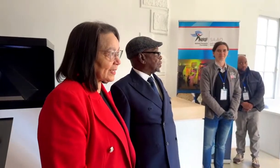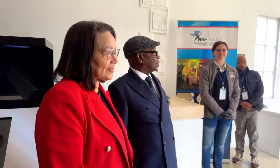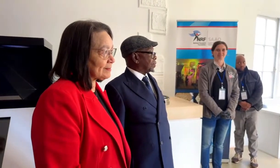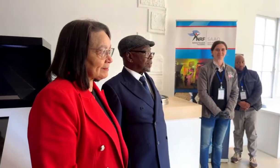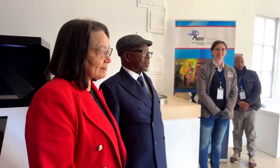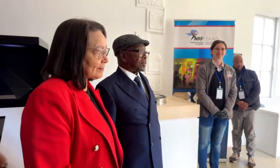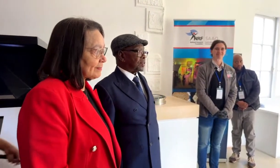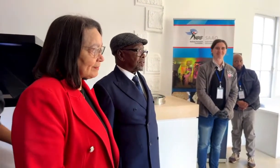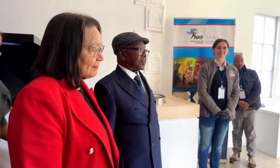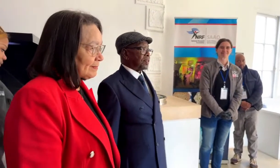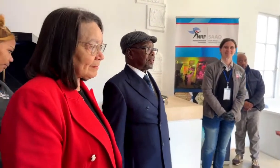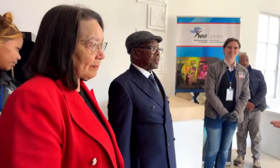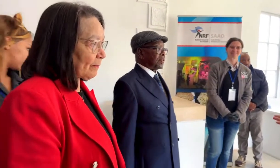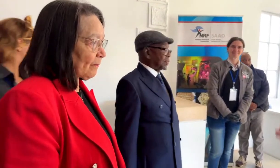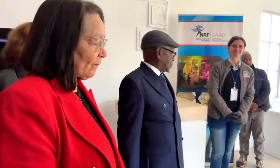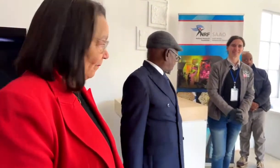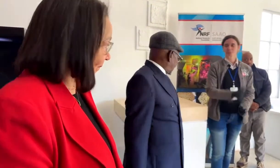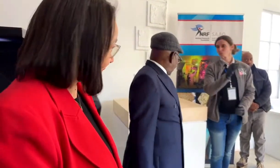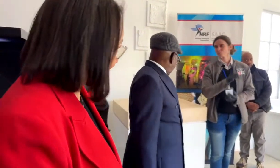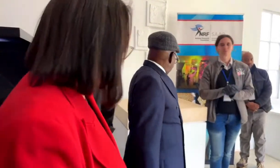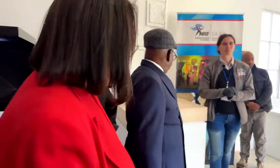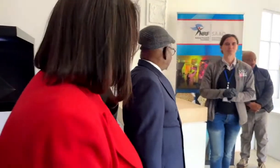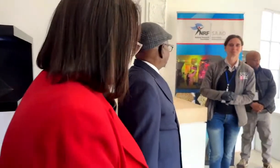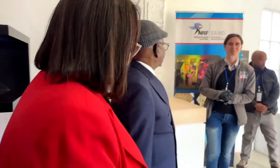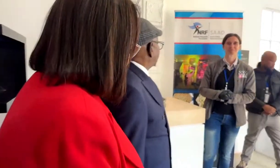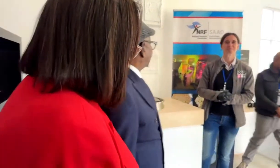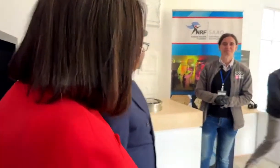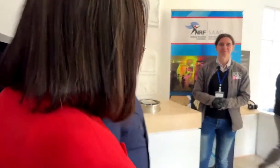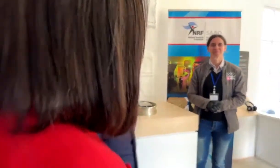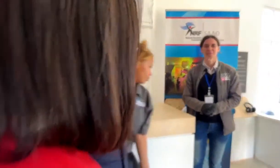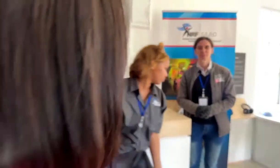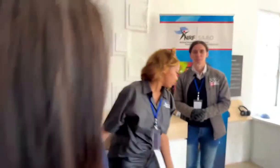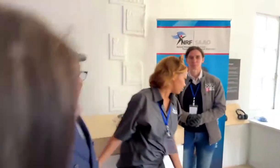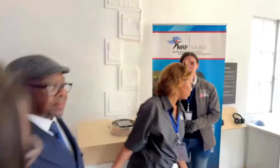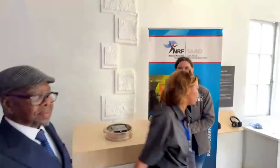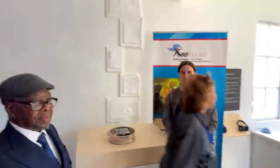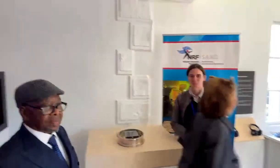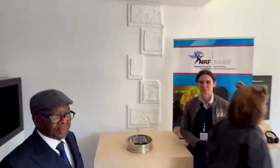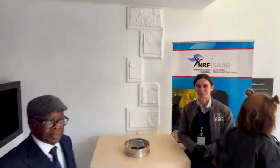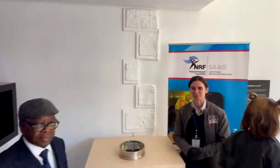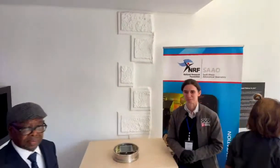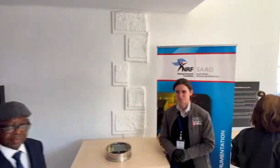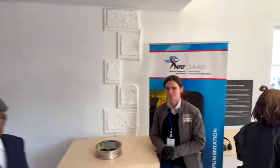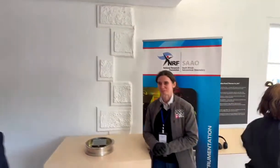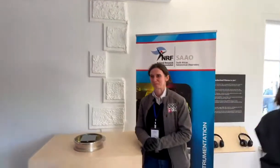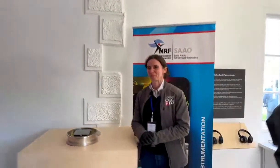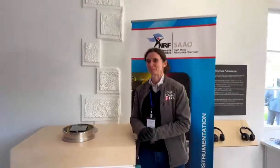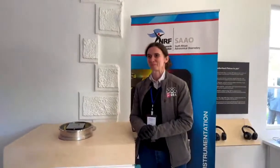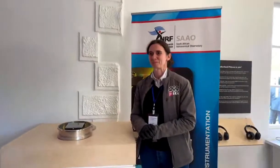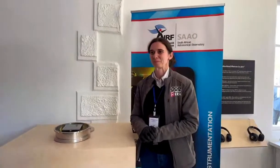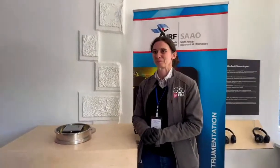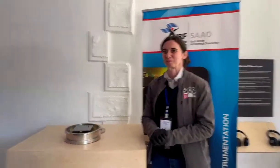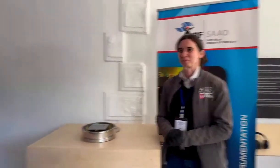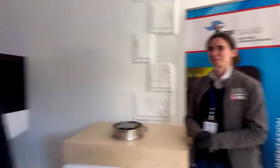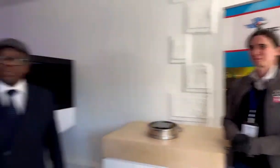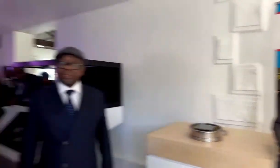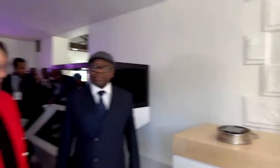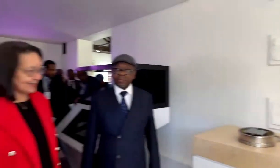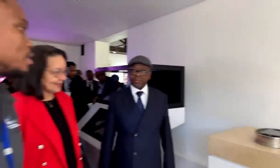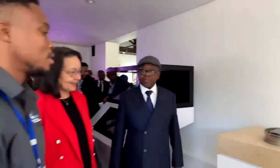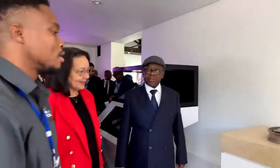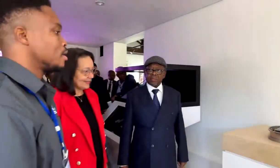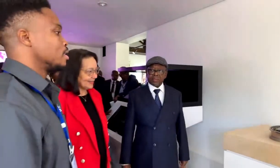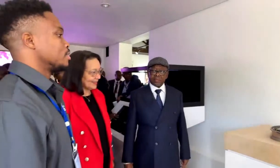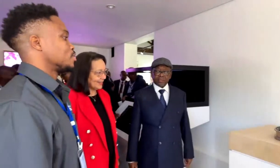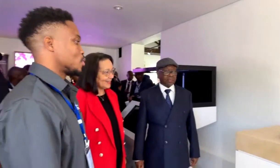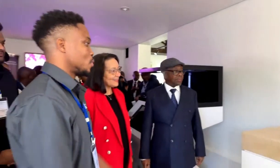Oh, yes. So right now we're heading over my colleague here, which is from our department of